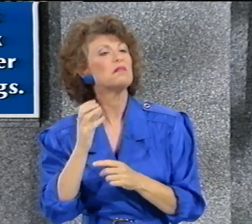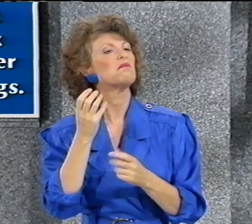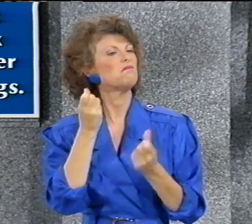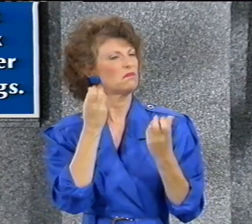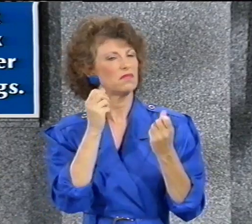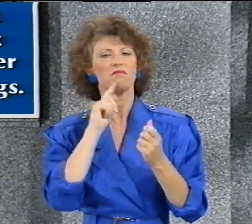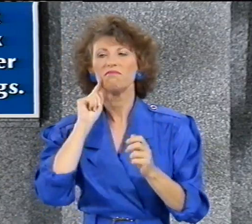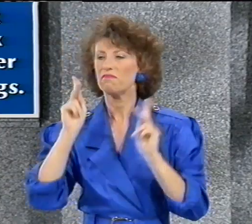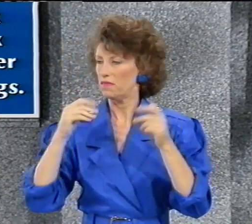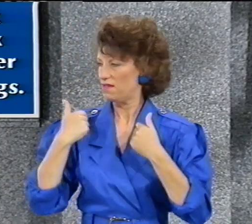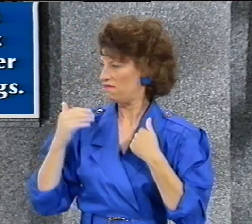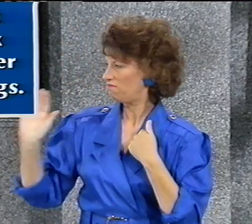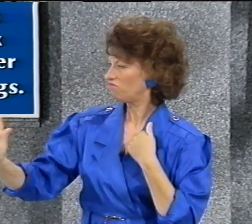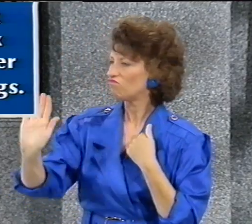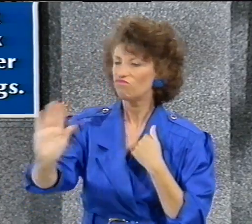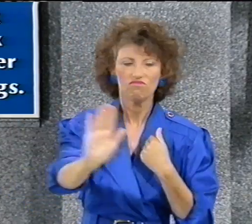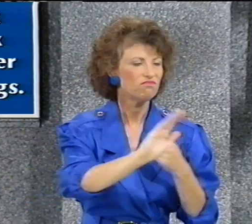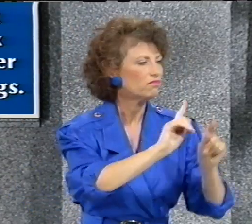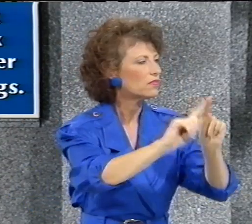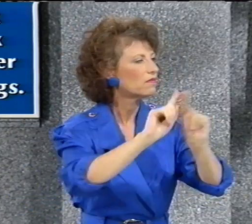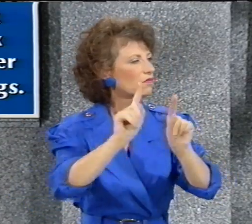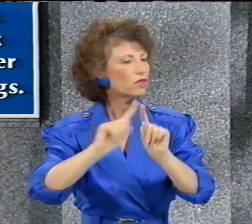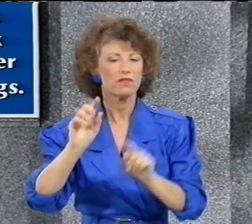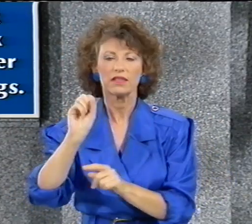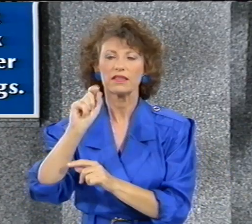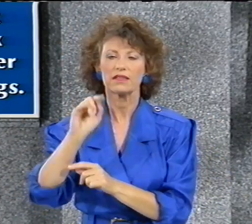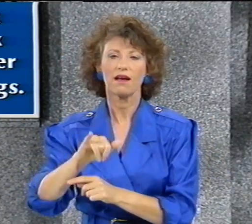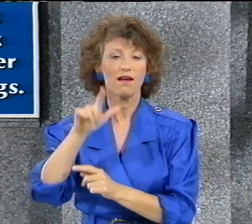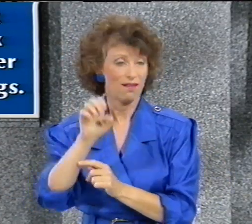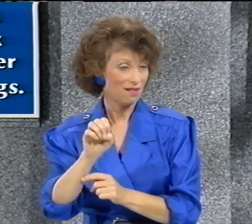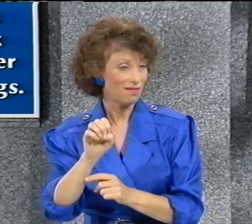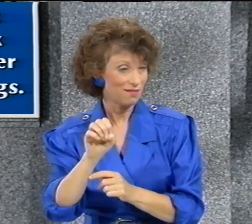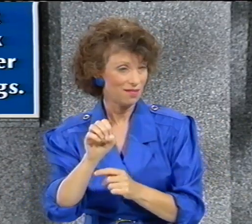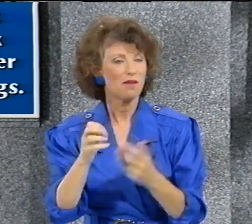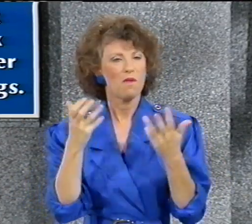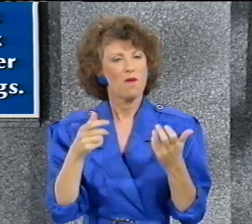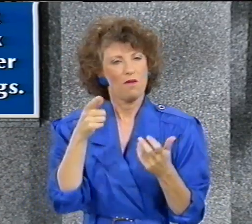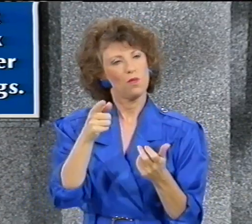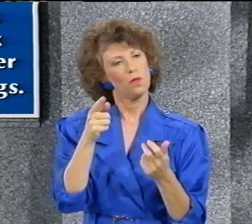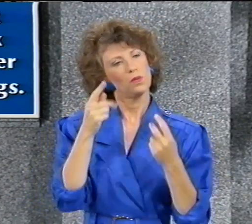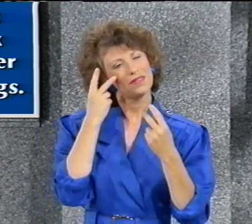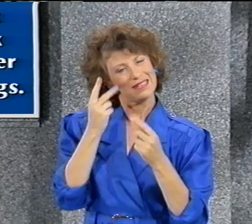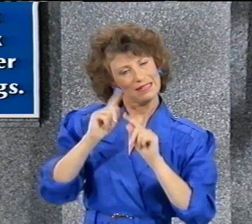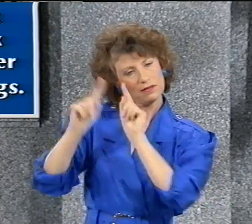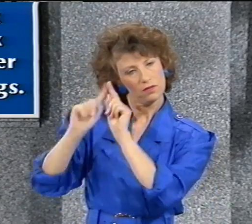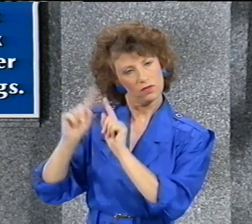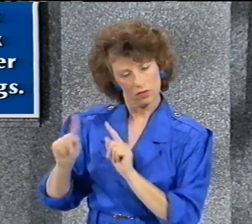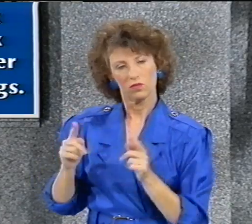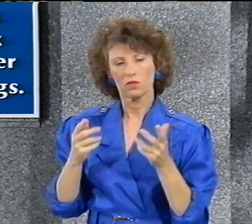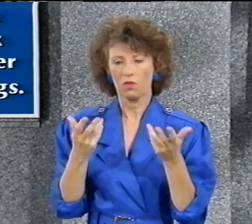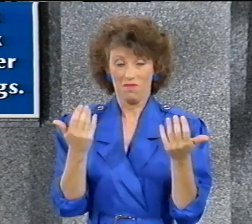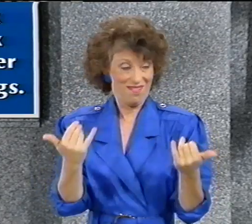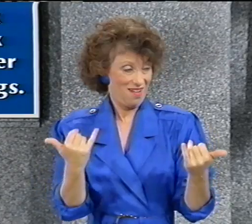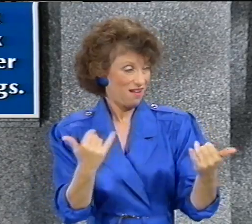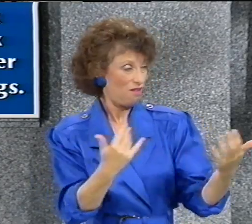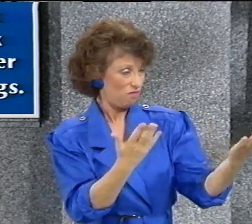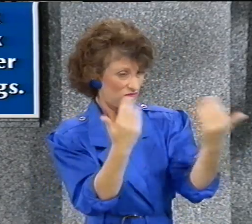shape styles. I want you to look at that now and spell with me as we take a look at each